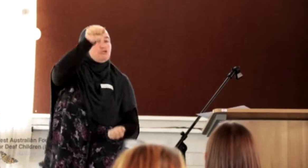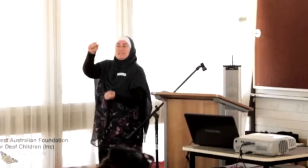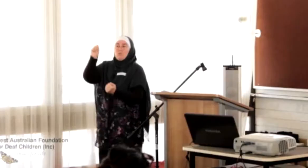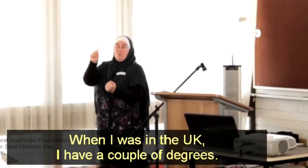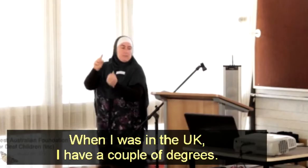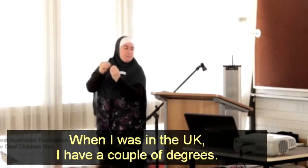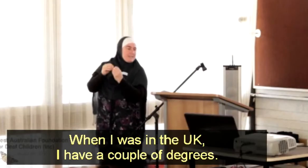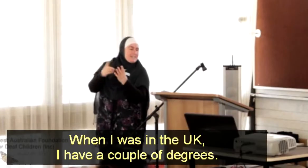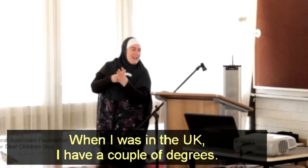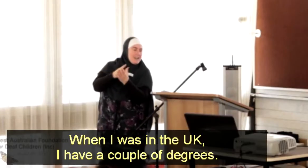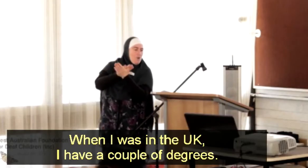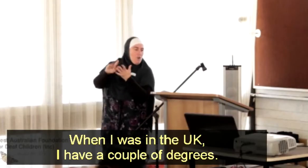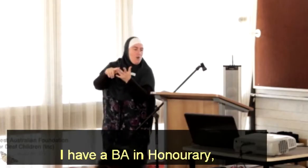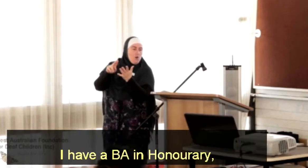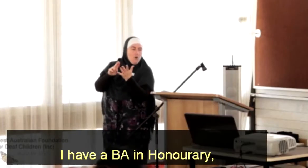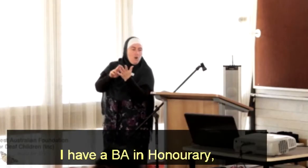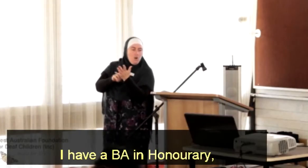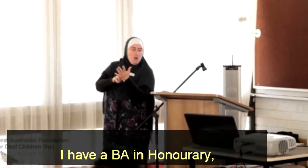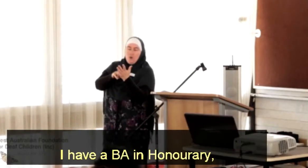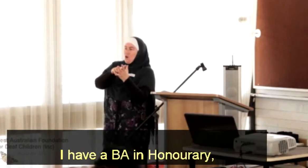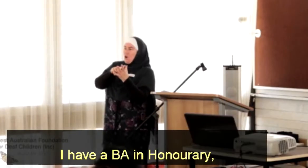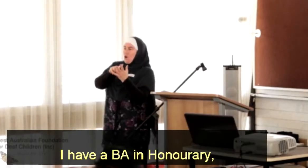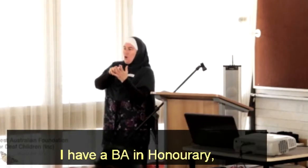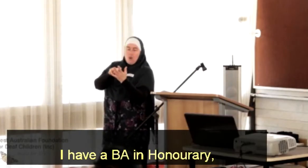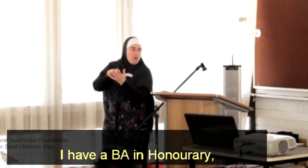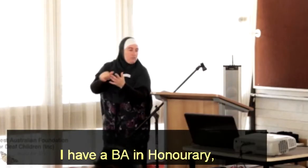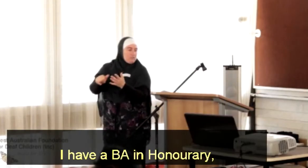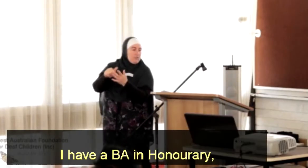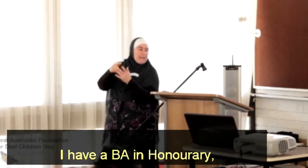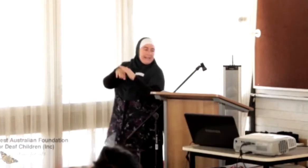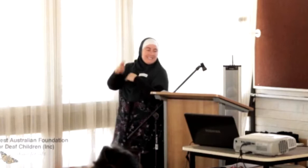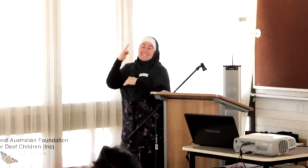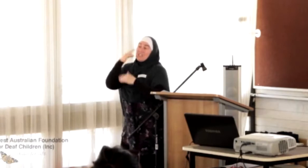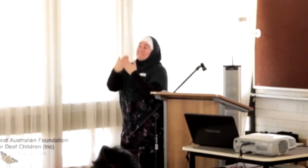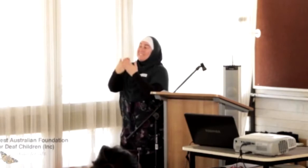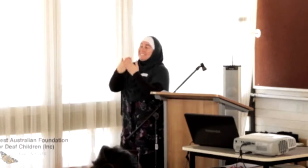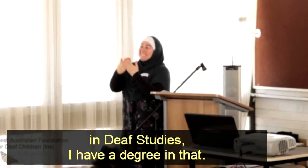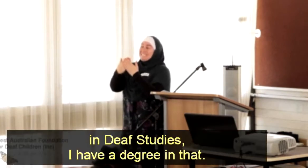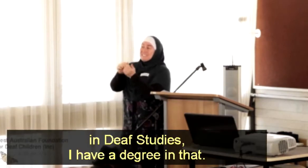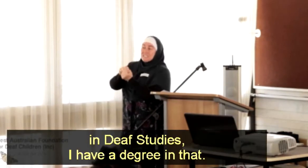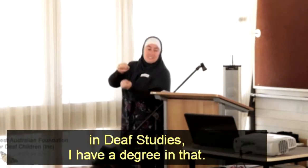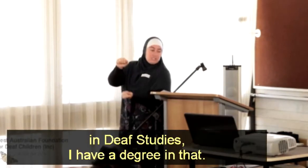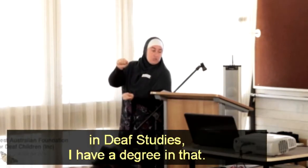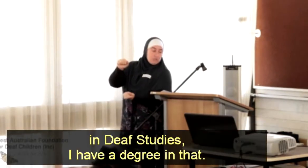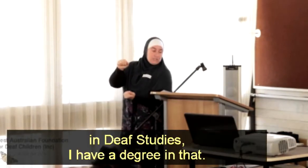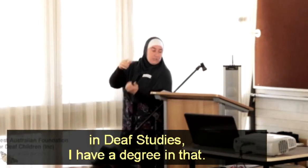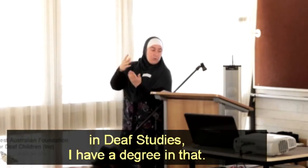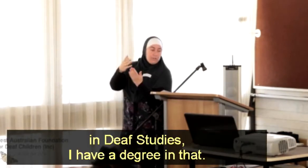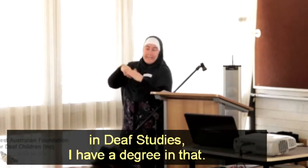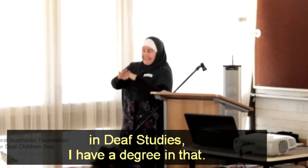When I was in the UK, I had a couple of degrees. I have a BA in Honorary in Deaf Studies. I have a degree